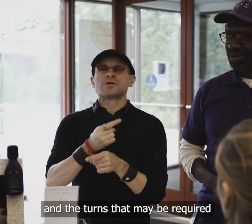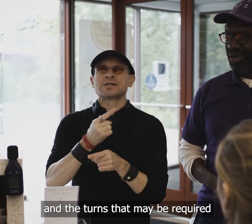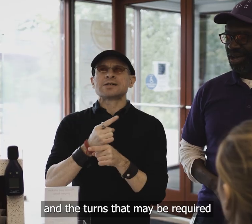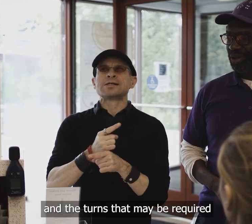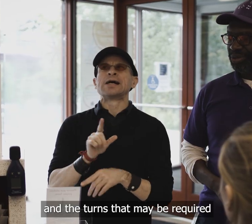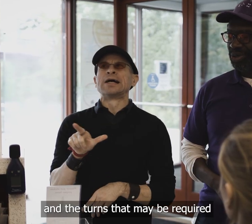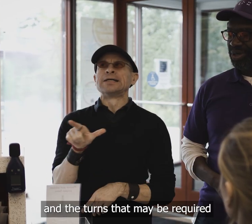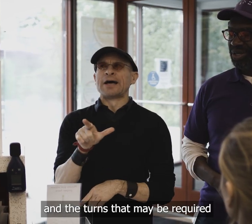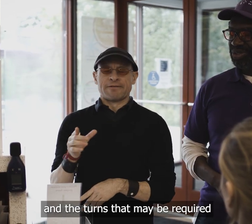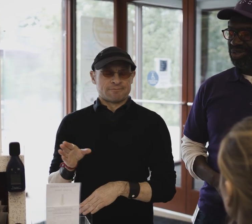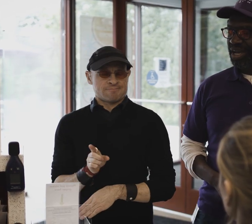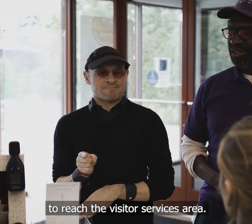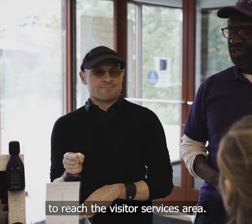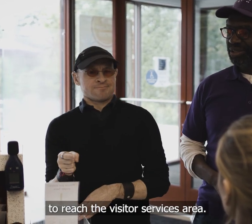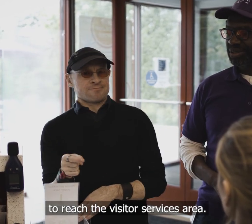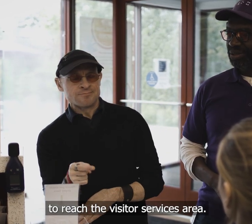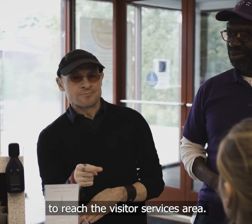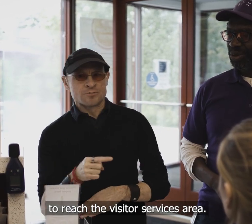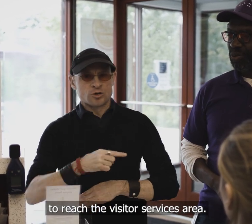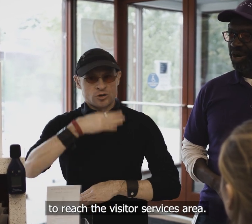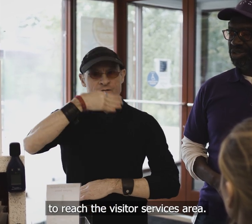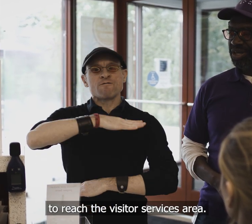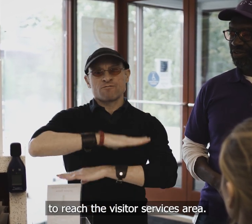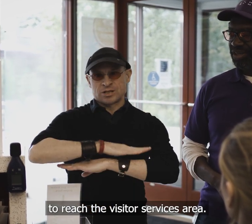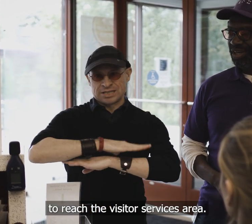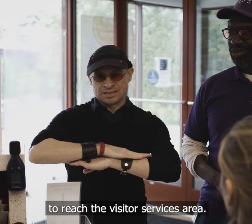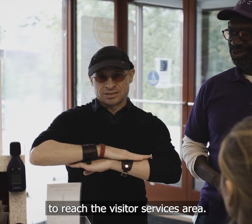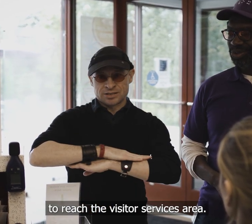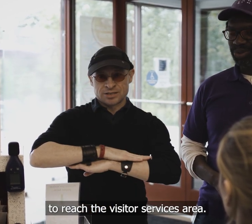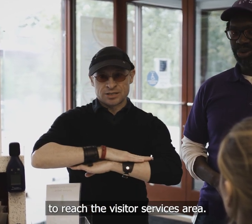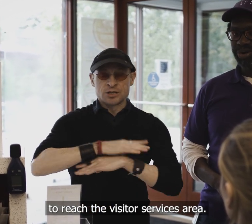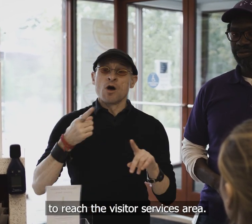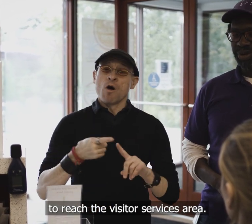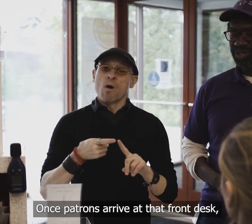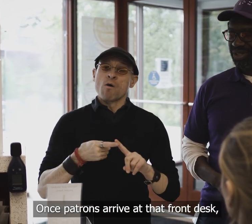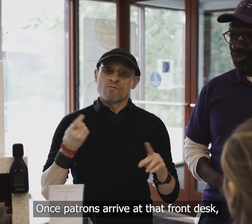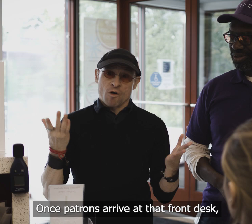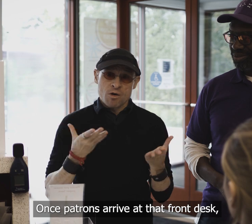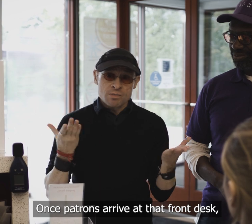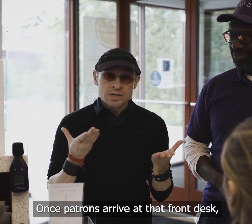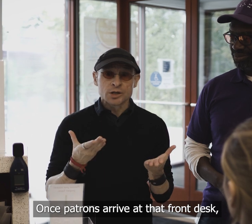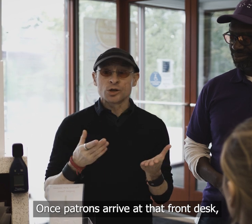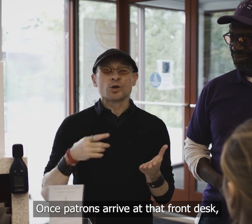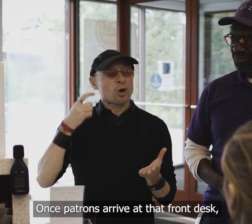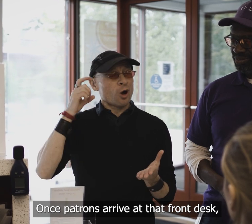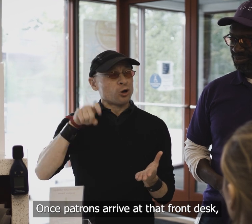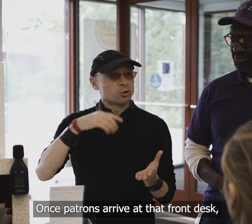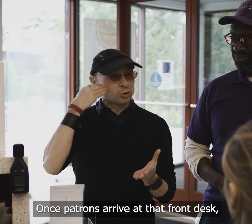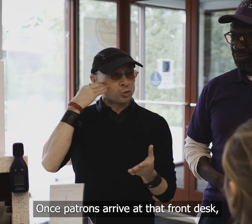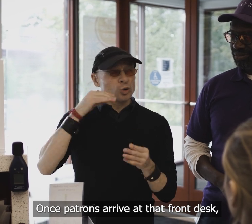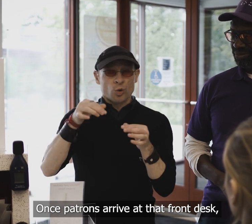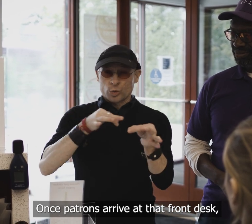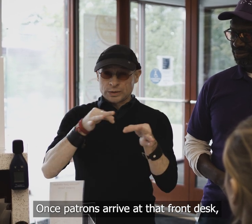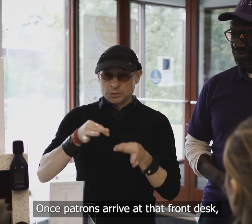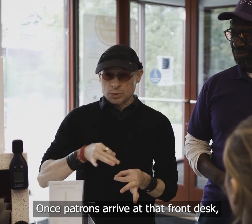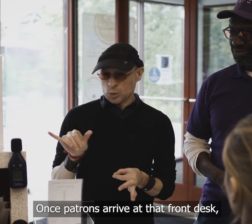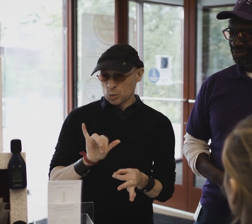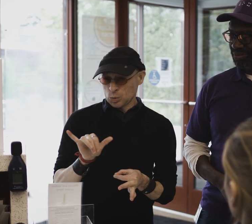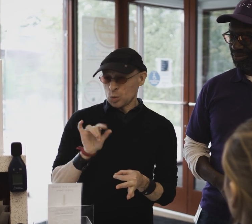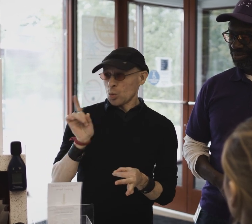be required to reach the visitor services area. Once patrons arrive at that front desk,